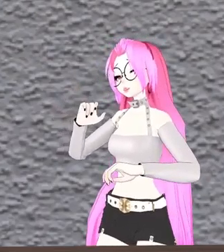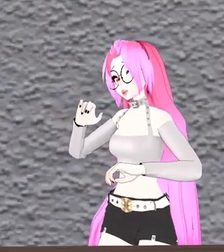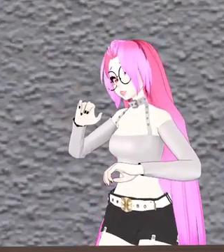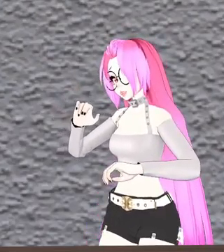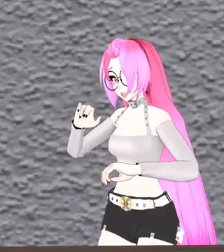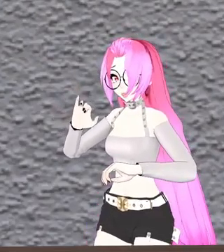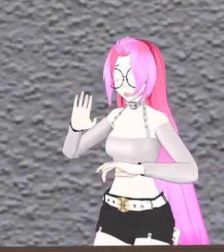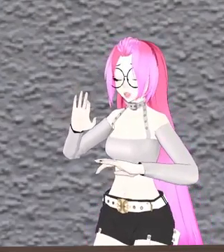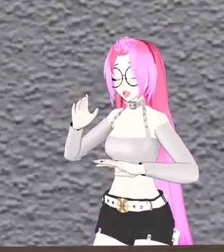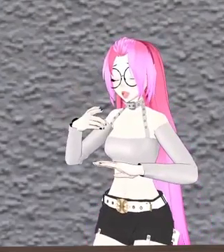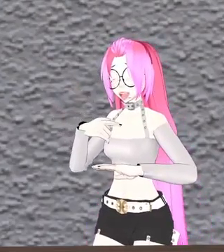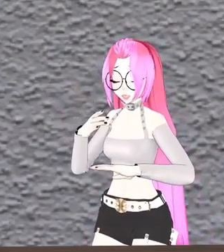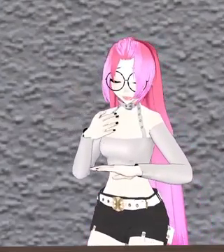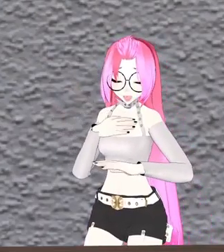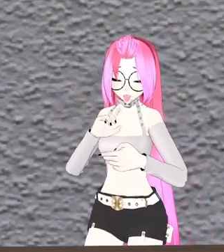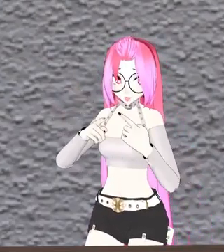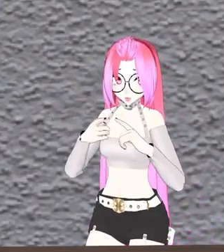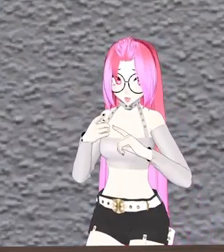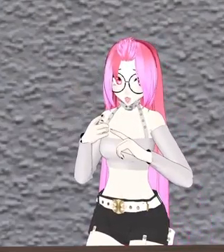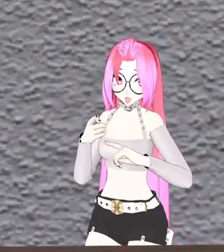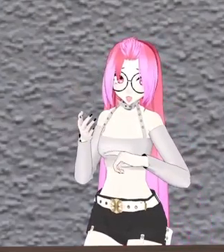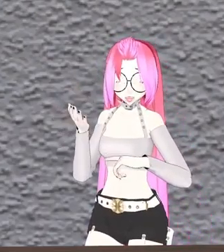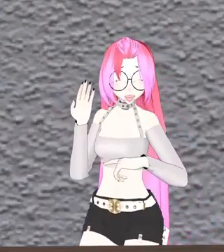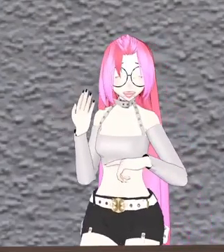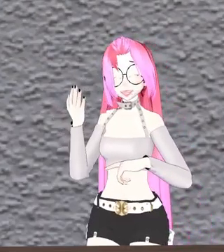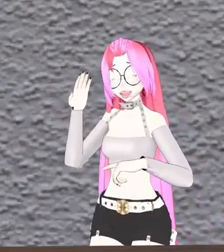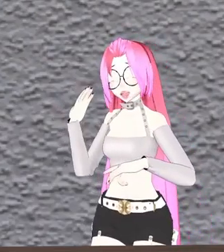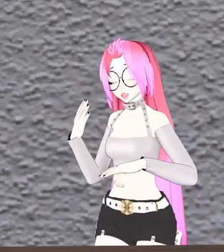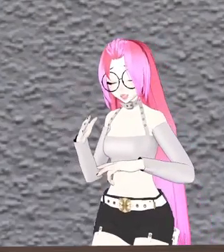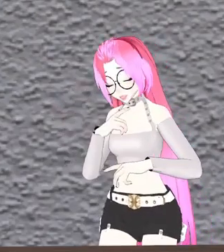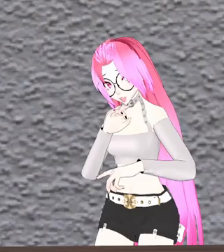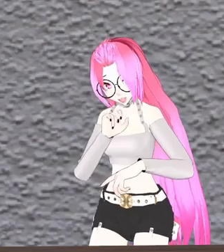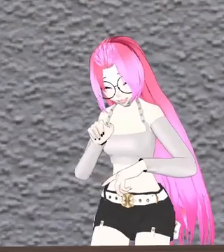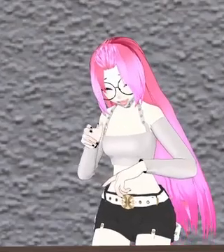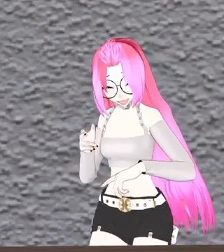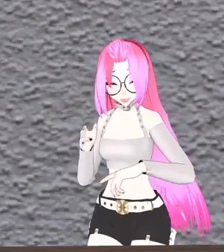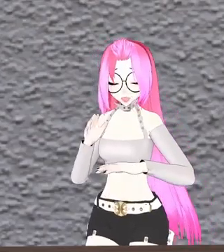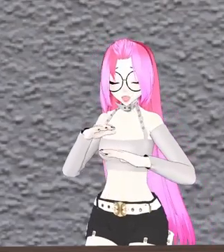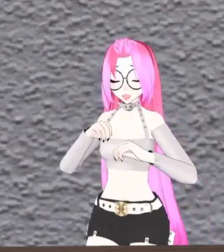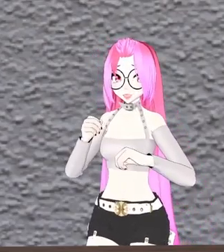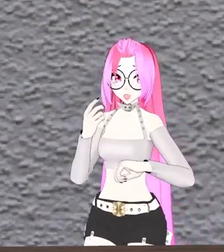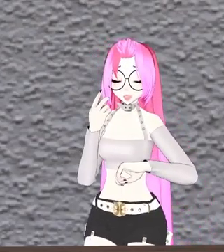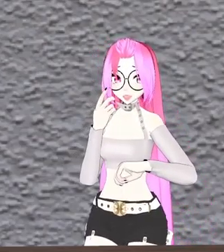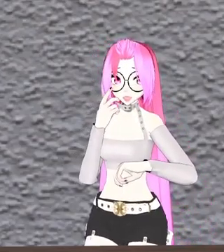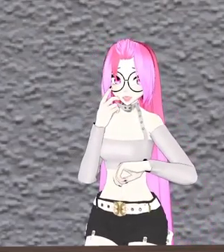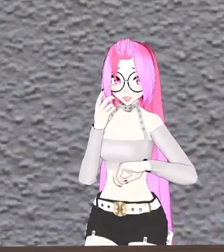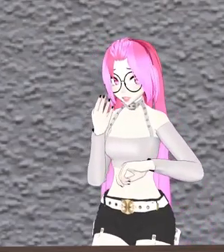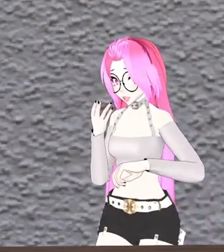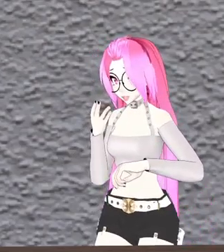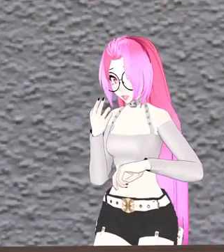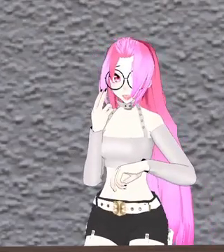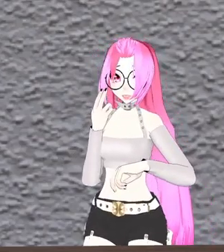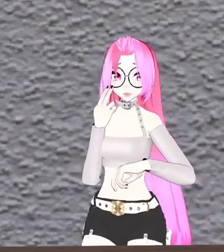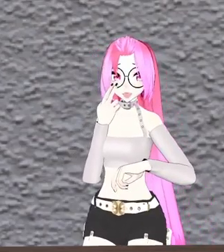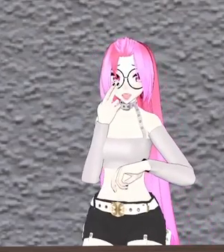let's use an example. My friend, a long time ago, I haven't talked to her in a while, but she was given a name sign of like